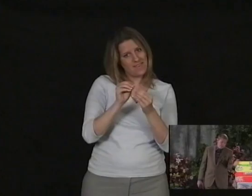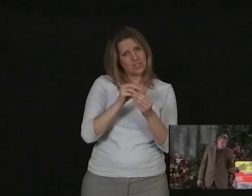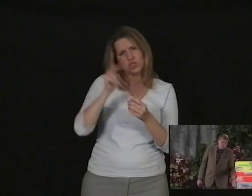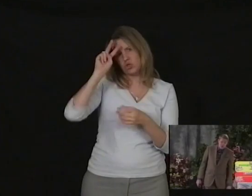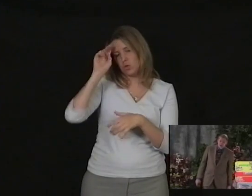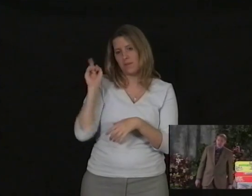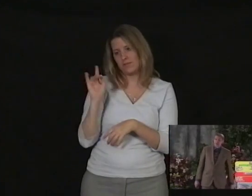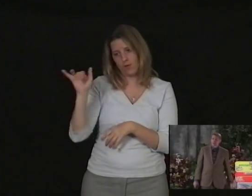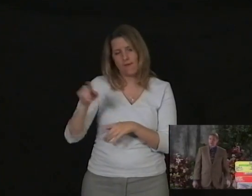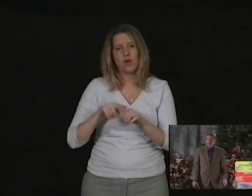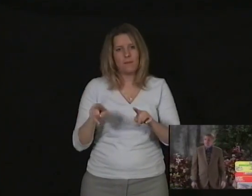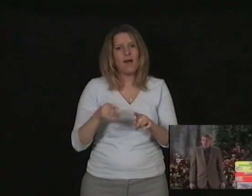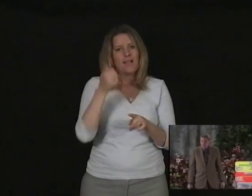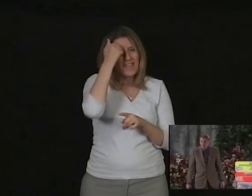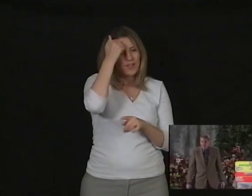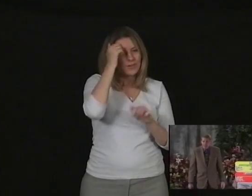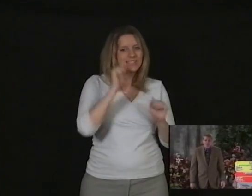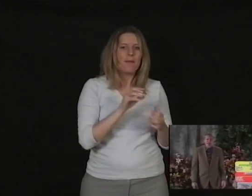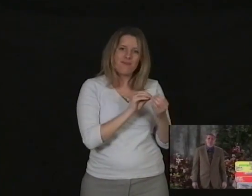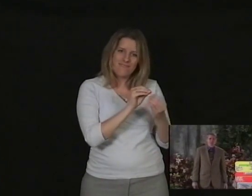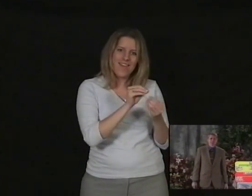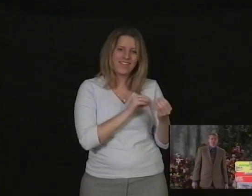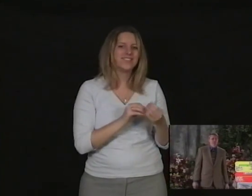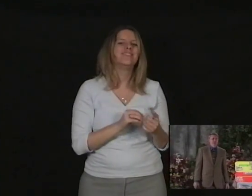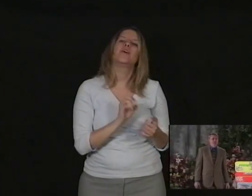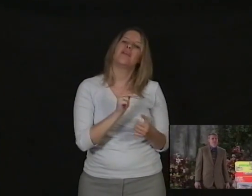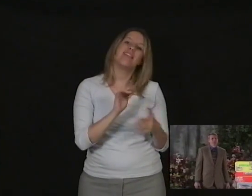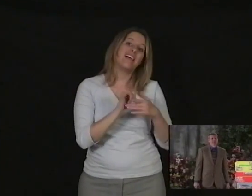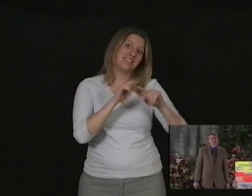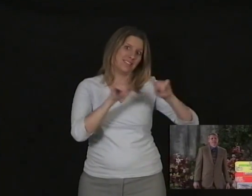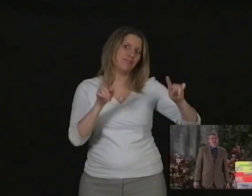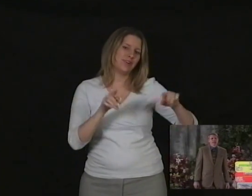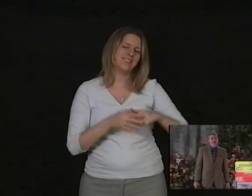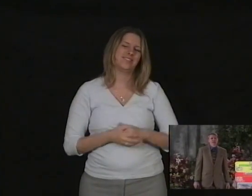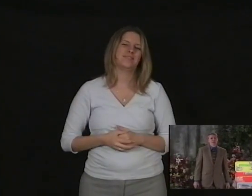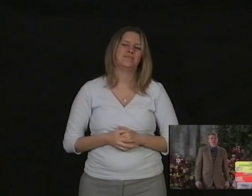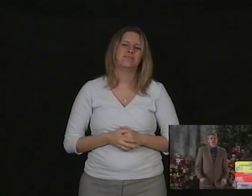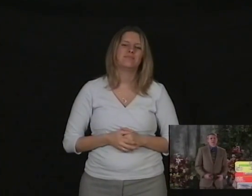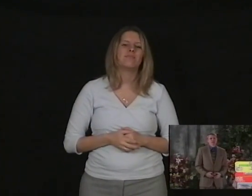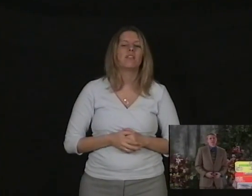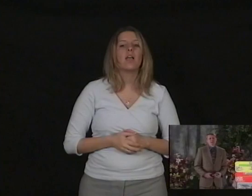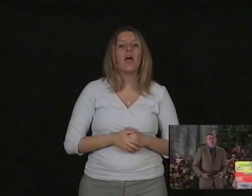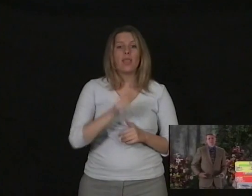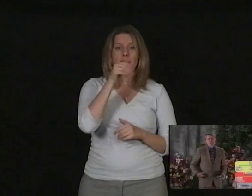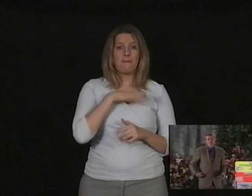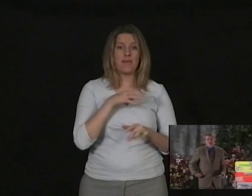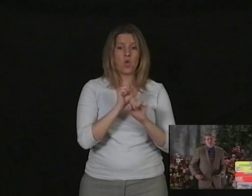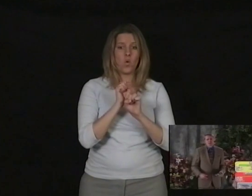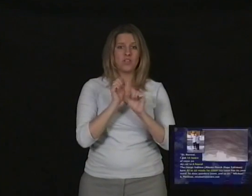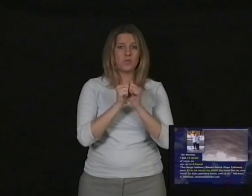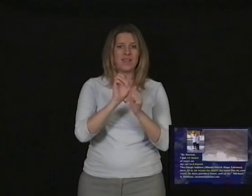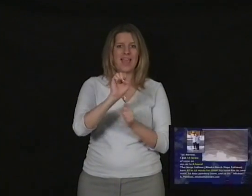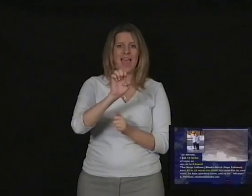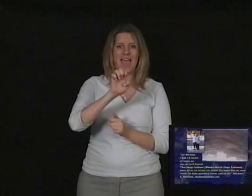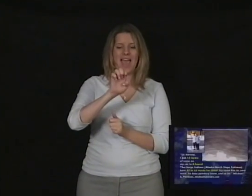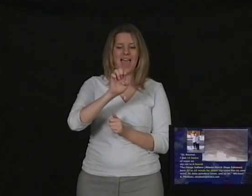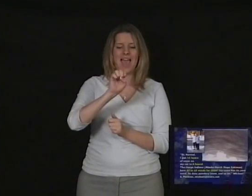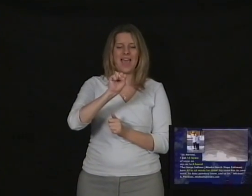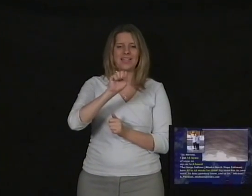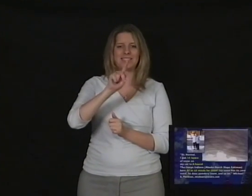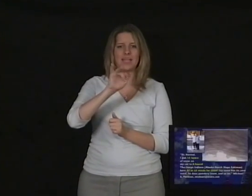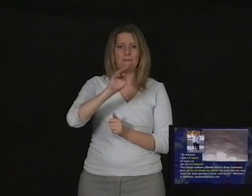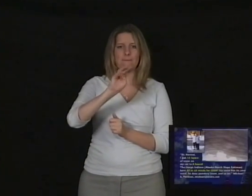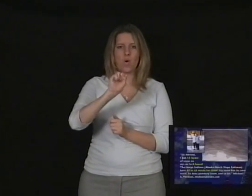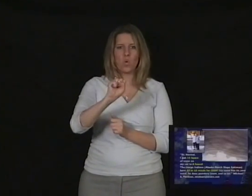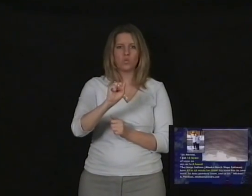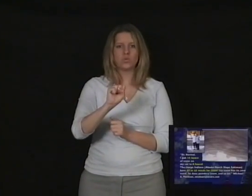Stupid is forever, but ignorance can be fixed, all right? That's the difference, by the way. A guy that works with the Eskimos sent me this postcard and said, Brother Hovind, I work